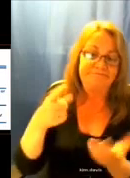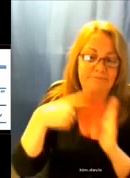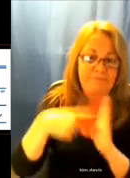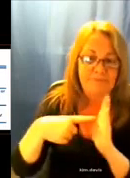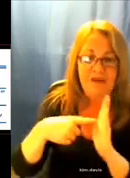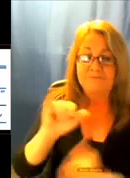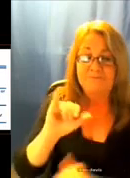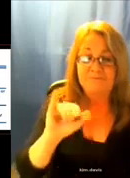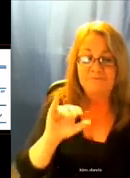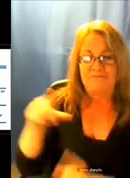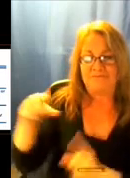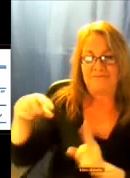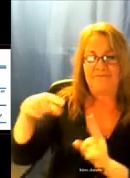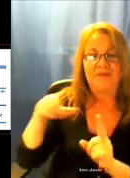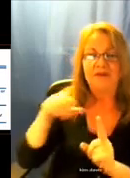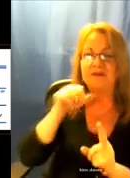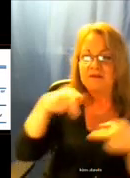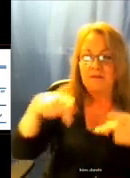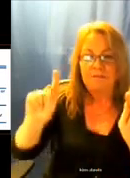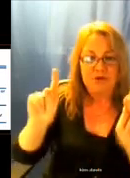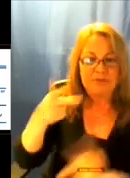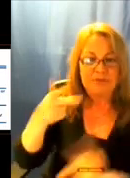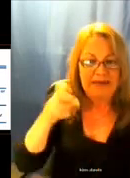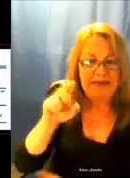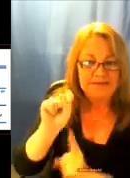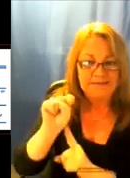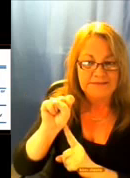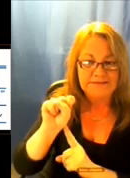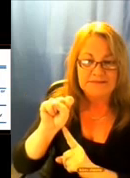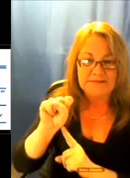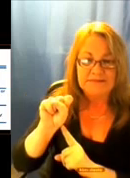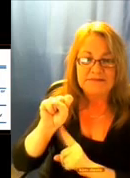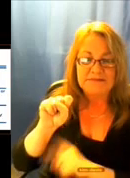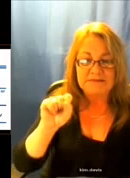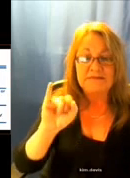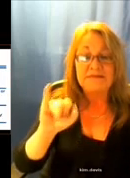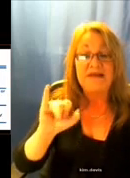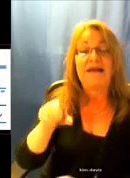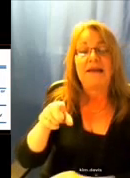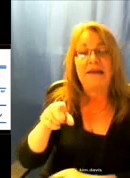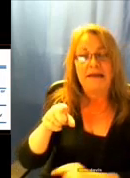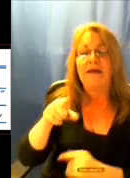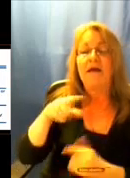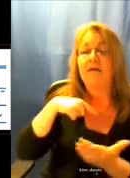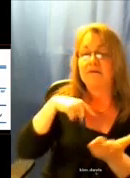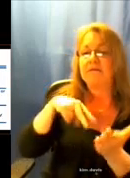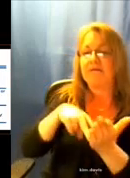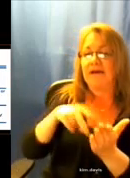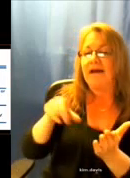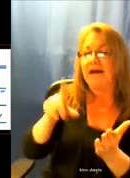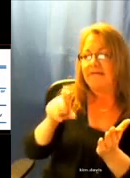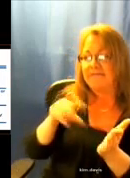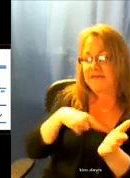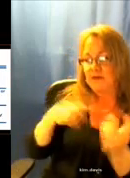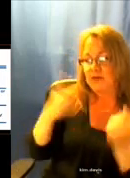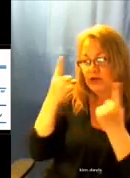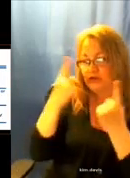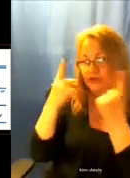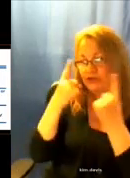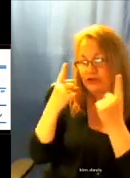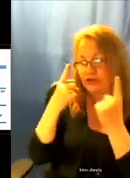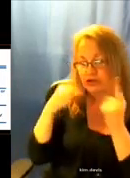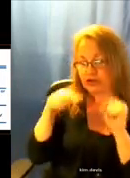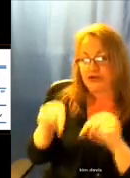and the like. For example, they're not permitted, if pets are not